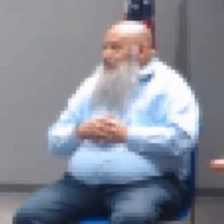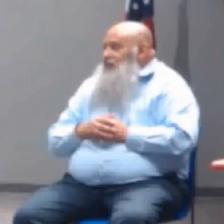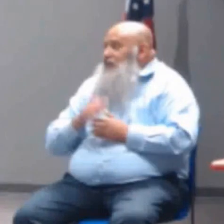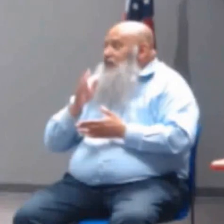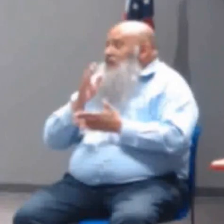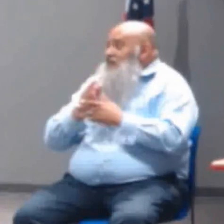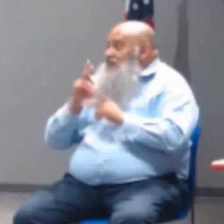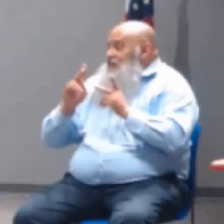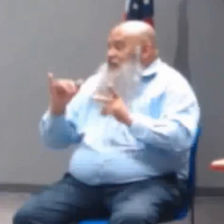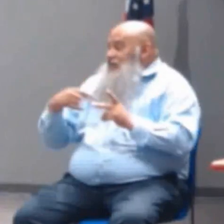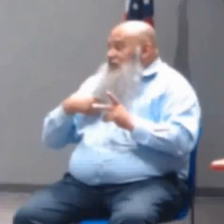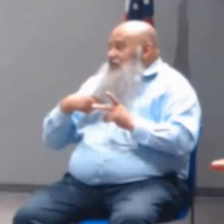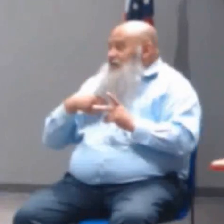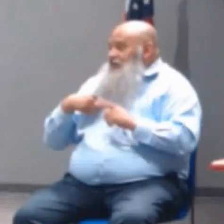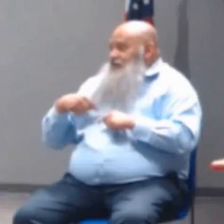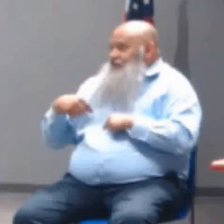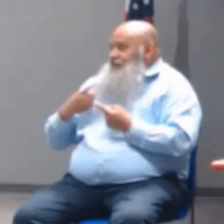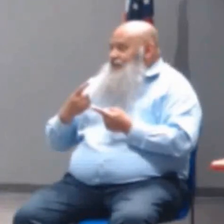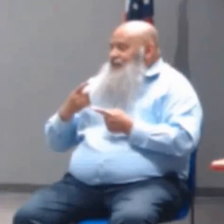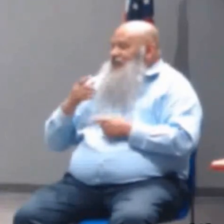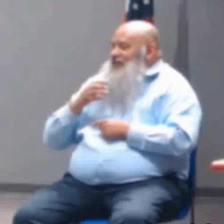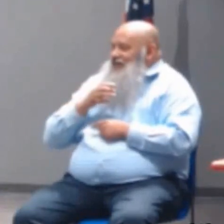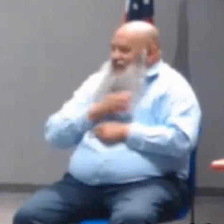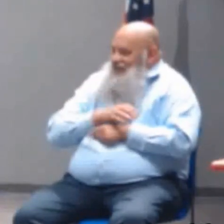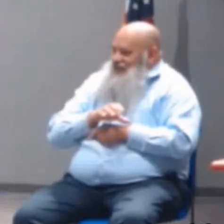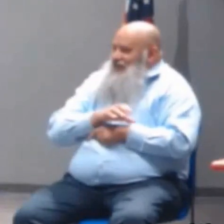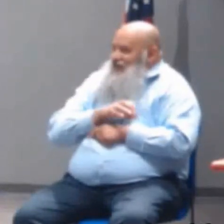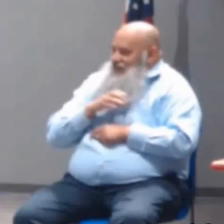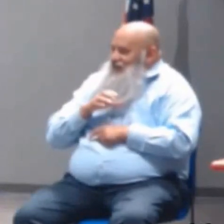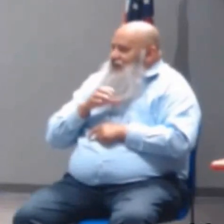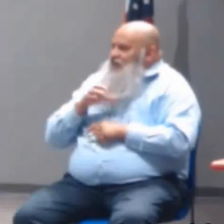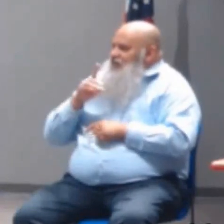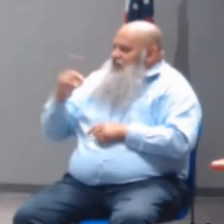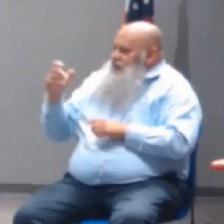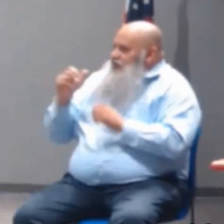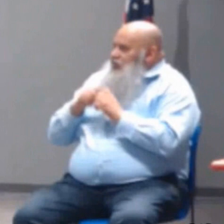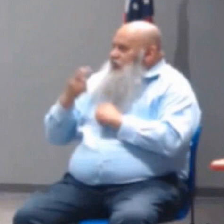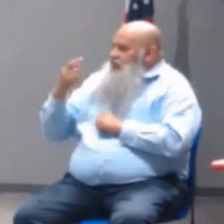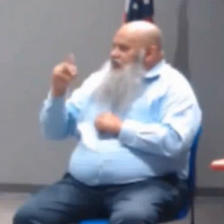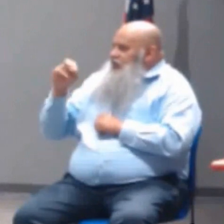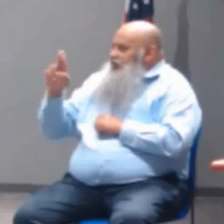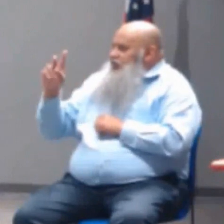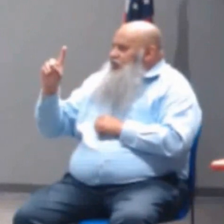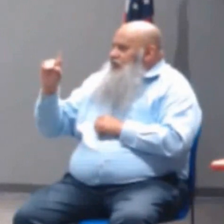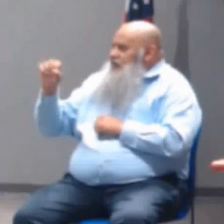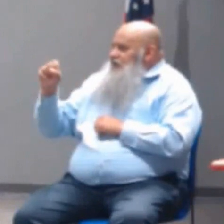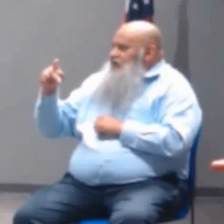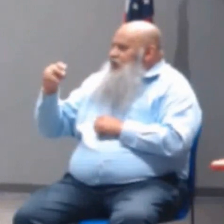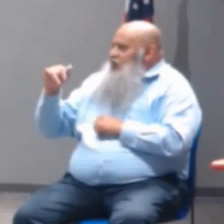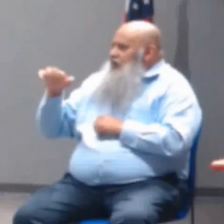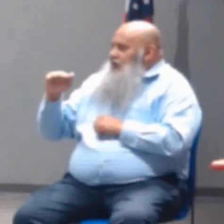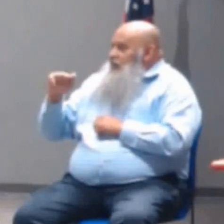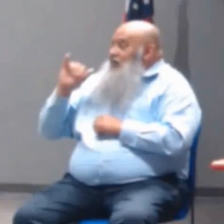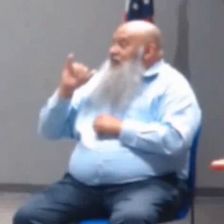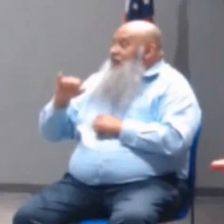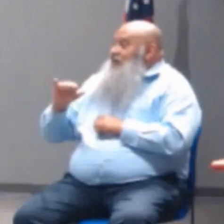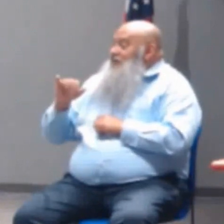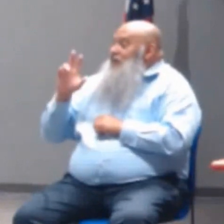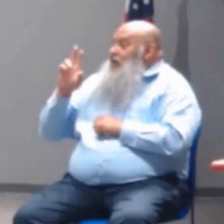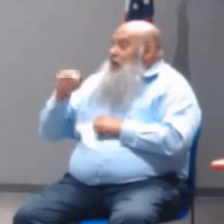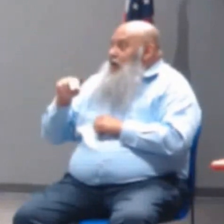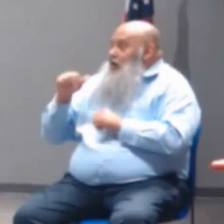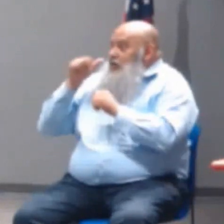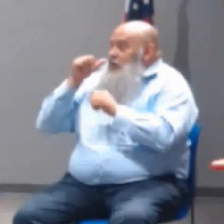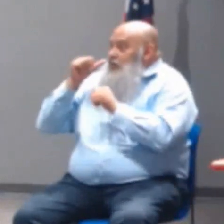Some people, like myself, have been clinically diagnosed with gender dysphoria, which I describe as the unrelenting